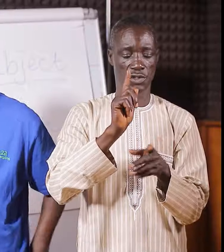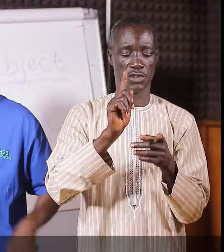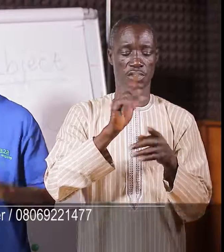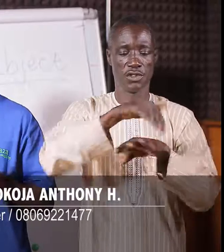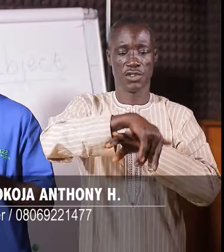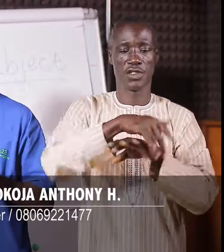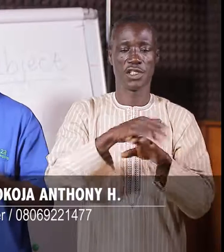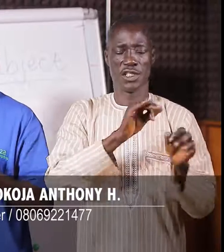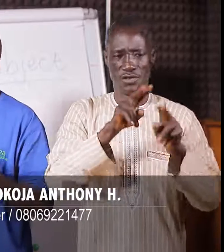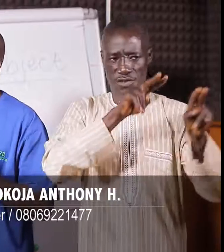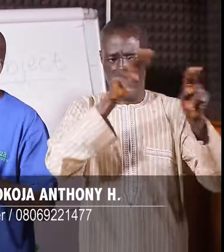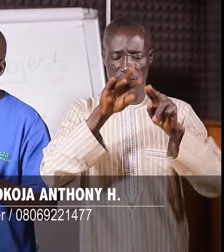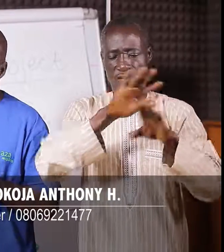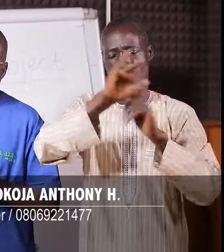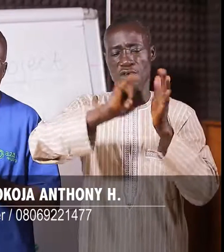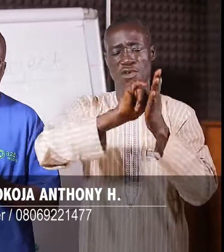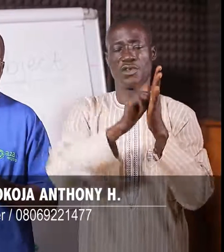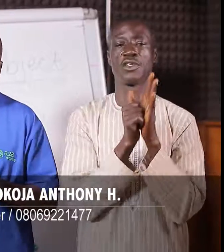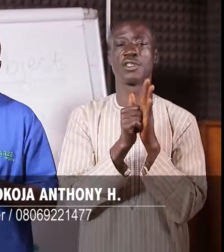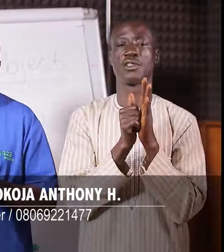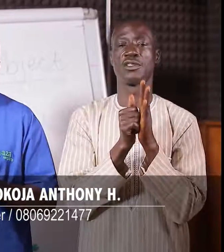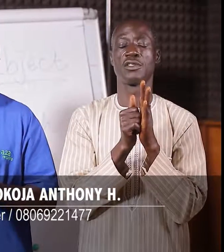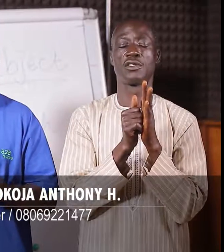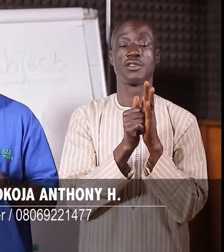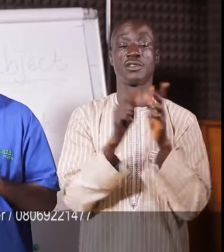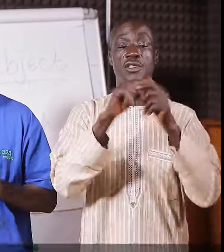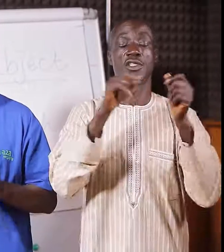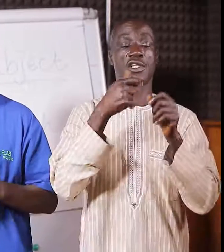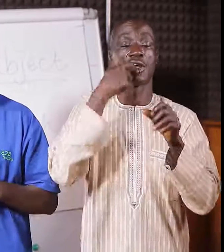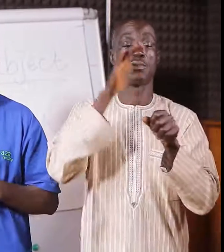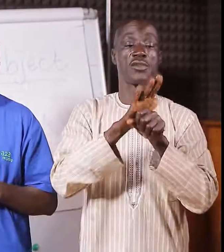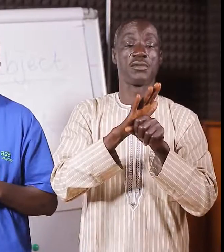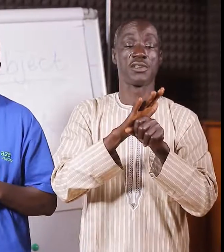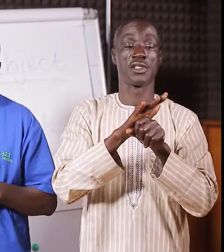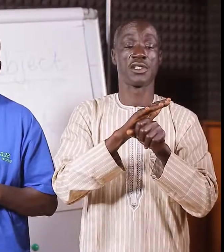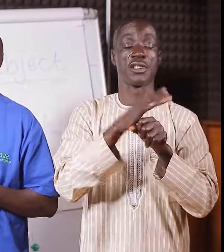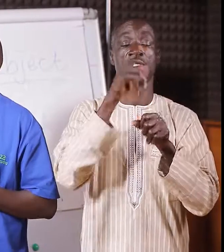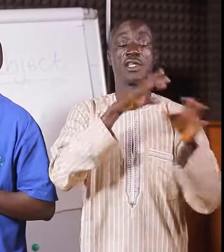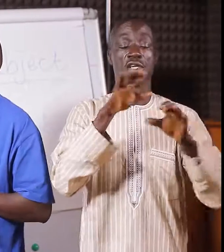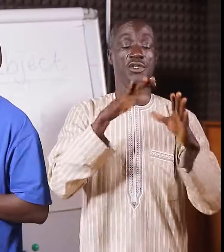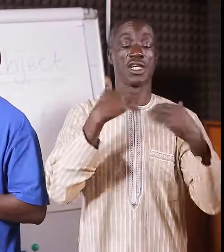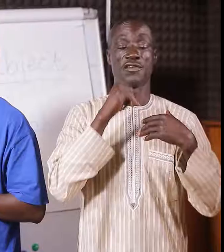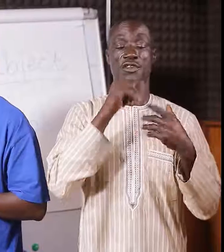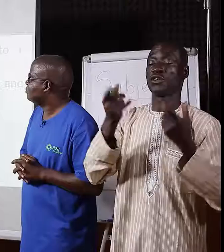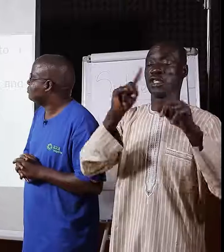tonight. Now, if you observe, all these sentences are promises. The actions have not occurred yet.